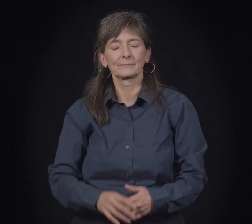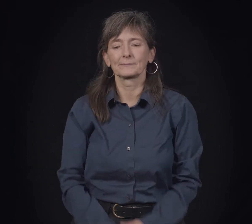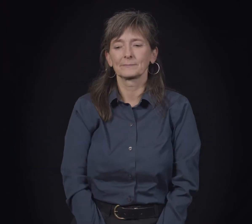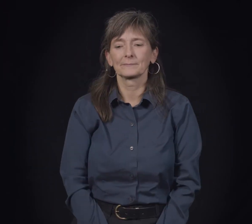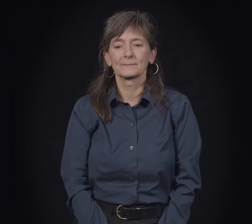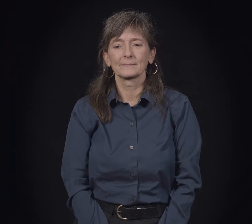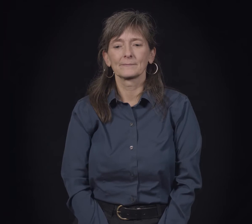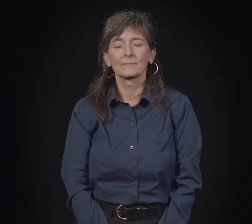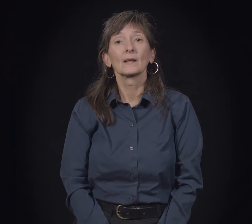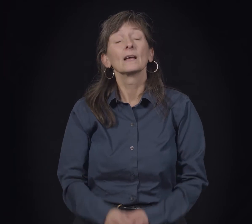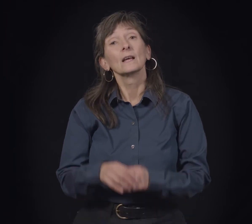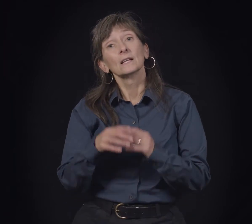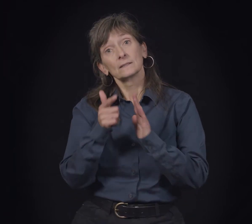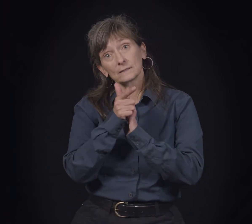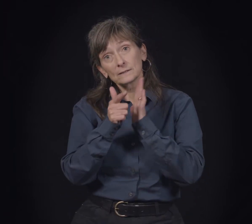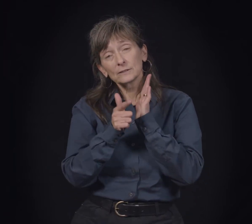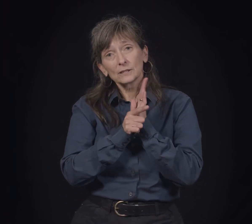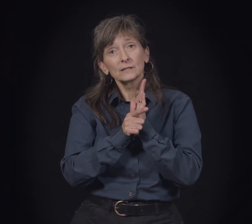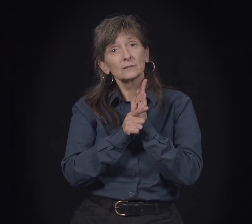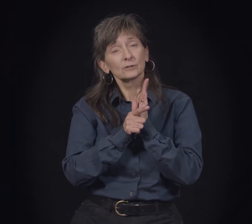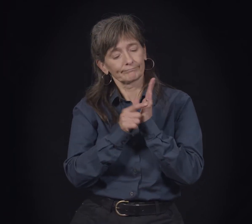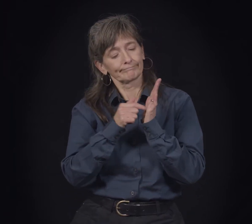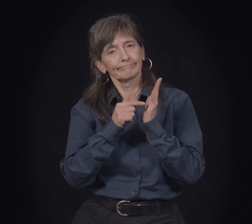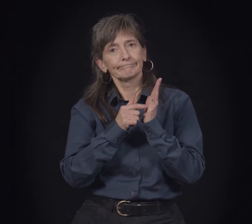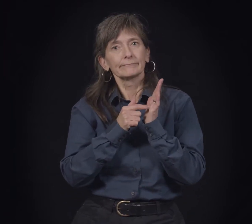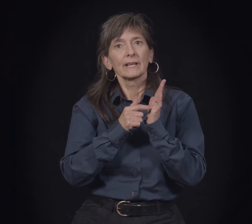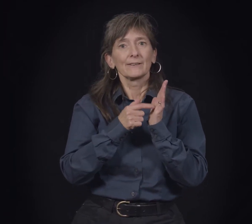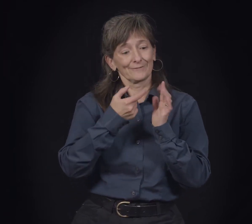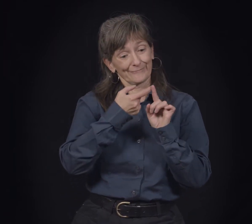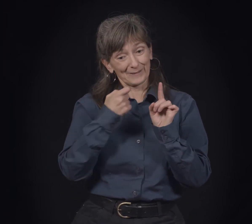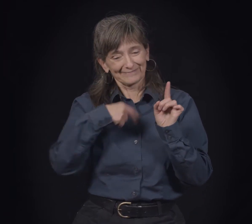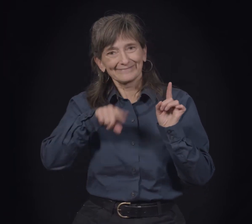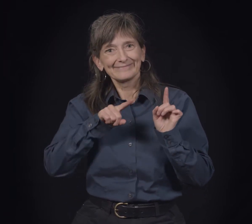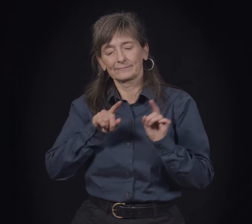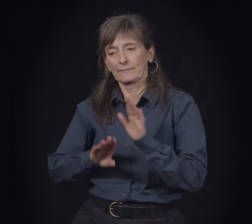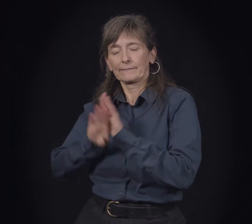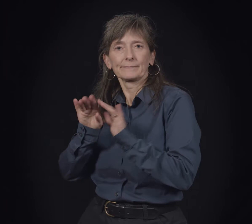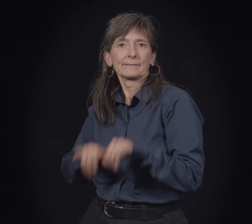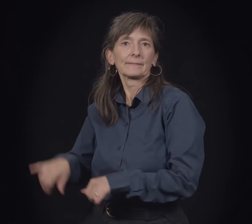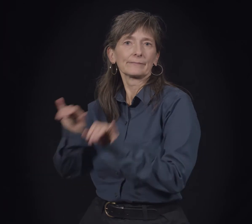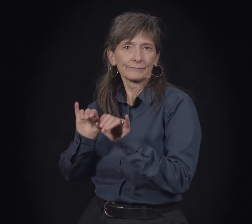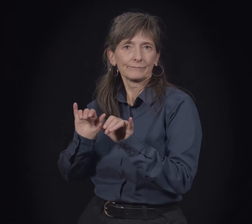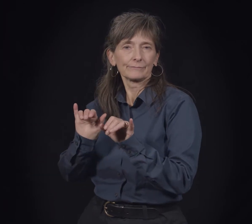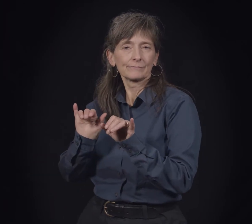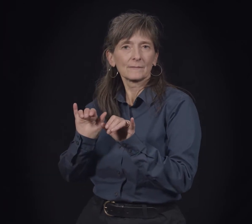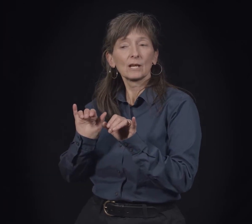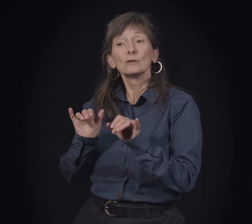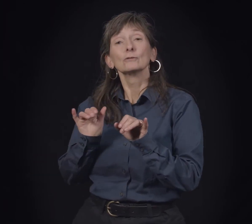Enabling legislation would allow for the development of standards. In no particular order,